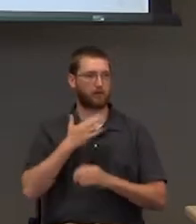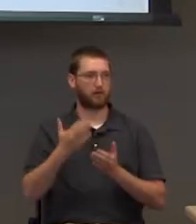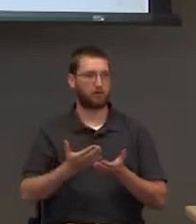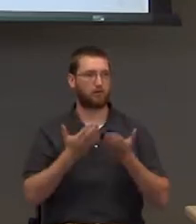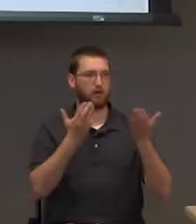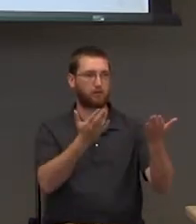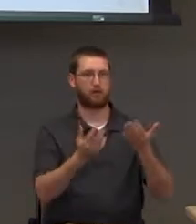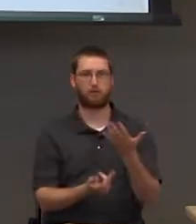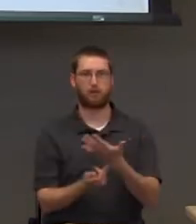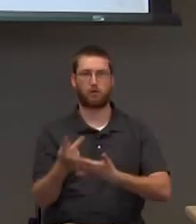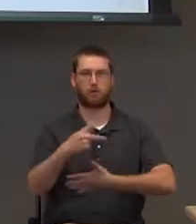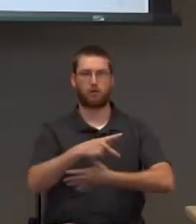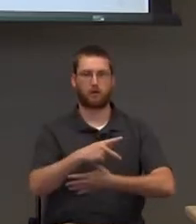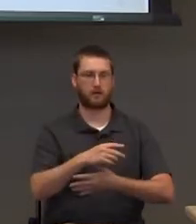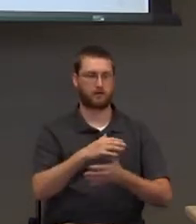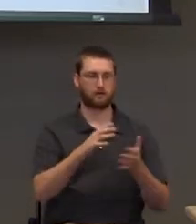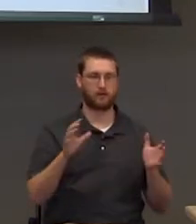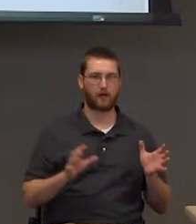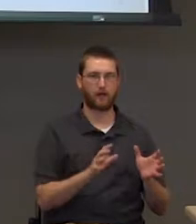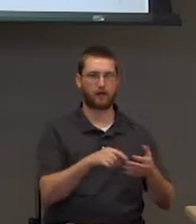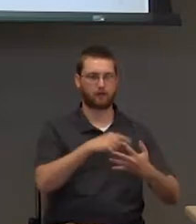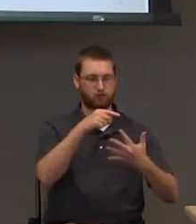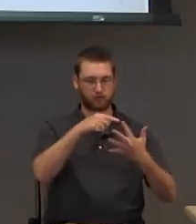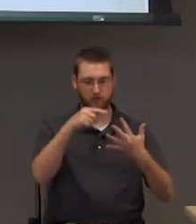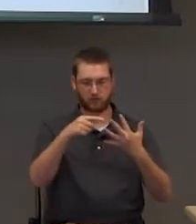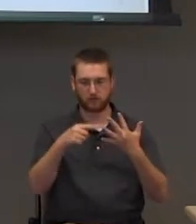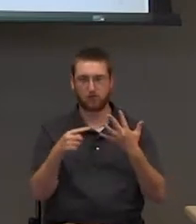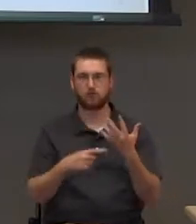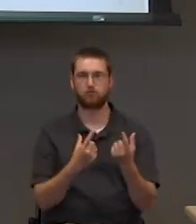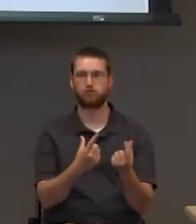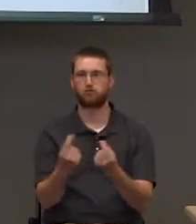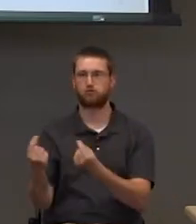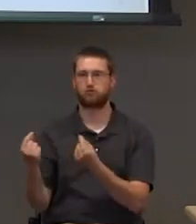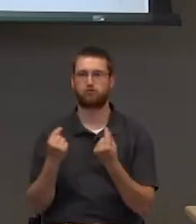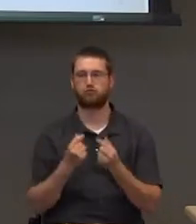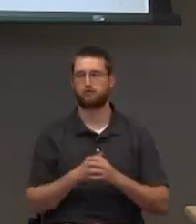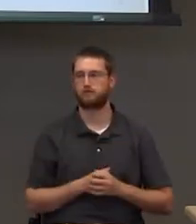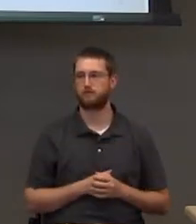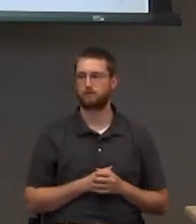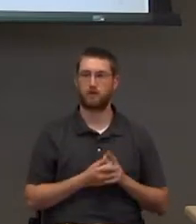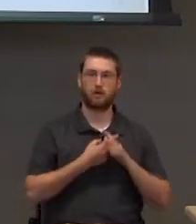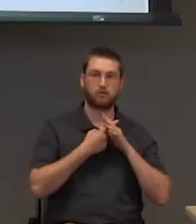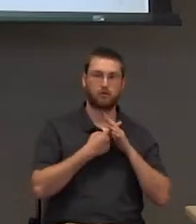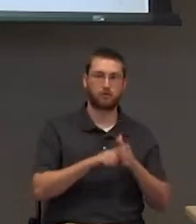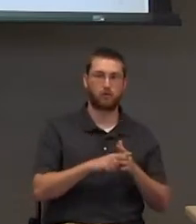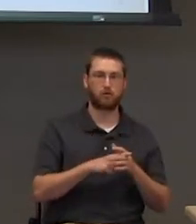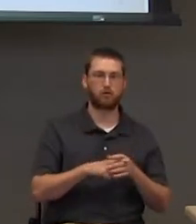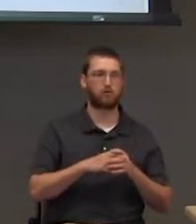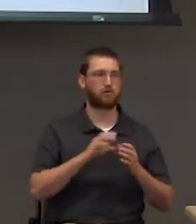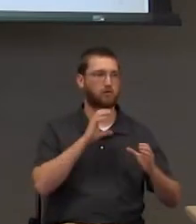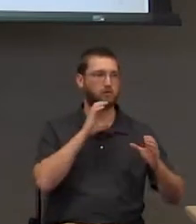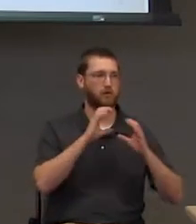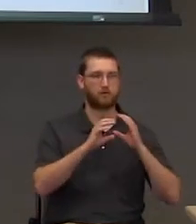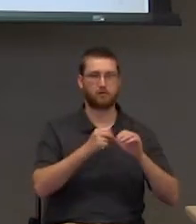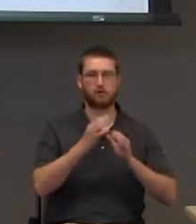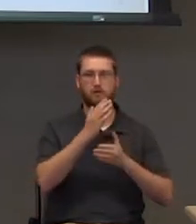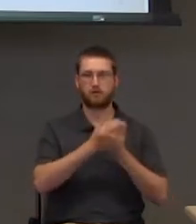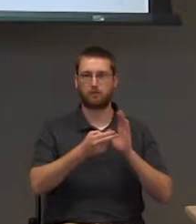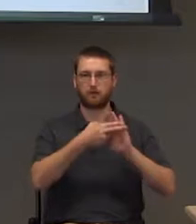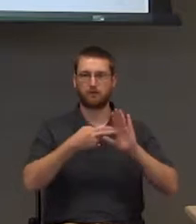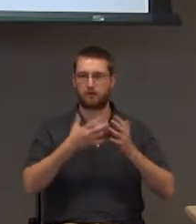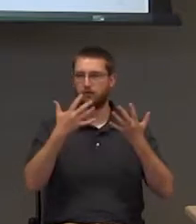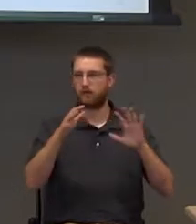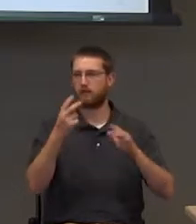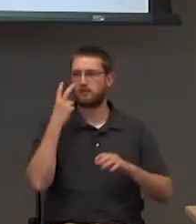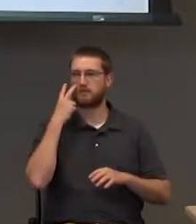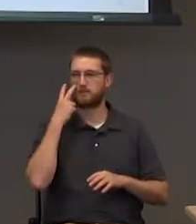on prioritizing the actions that we talked about the last time we were together. I'm going to start off by framing the conversation. Some of these slides you've already seen, but I